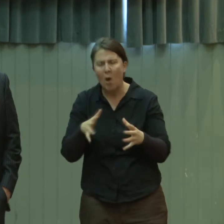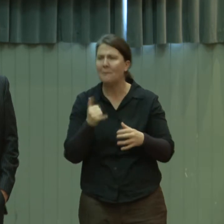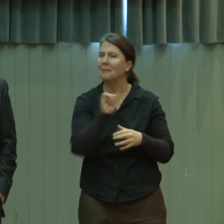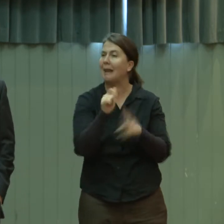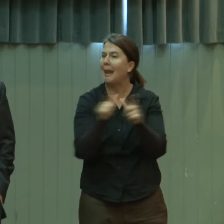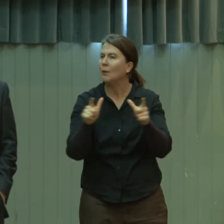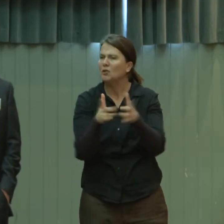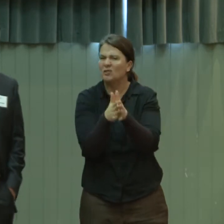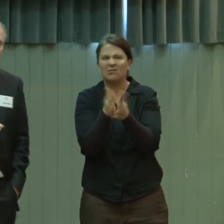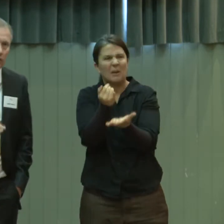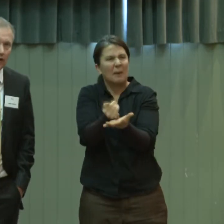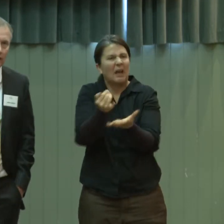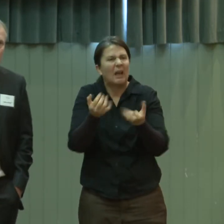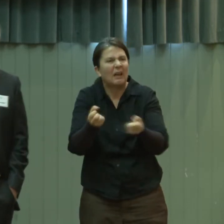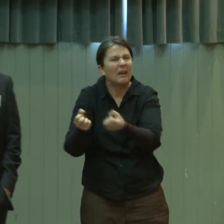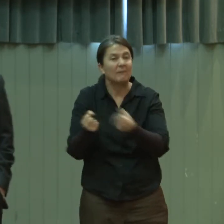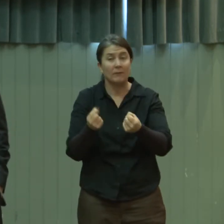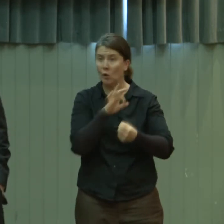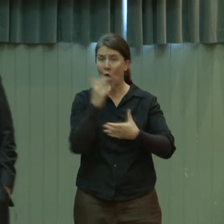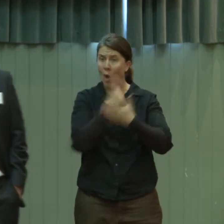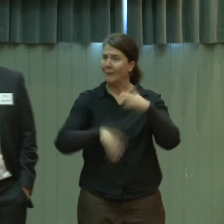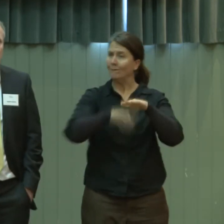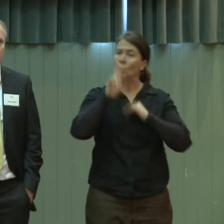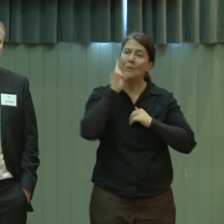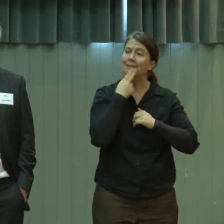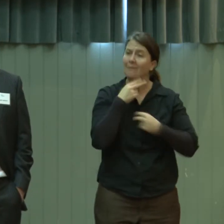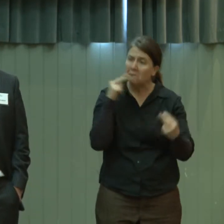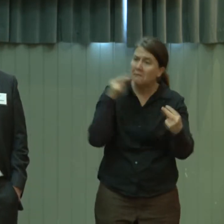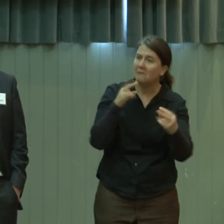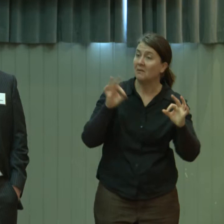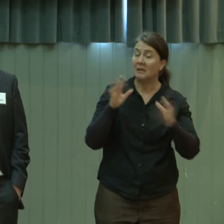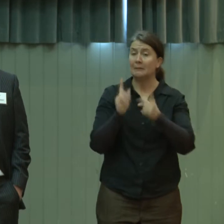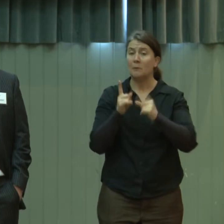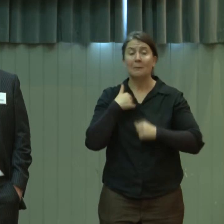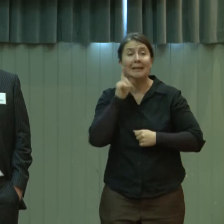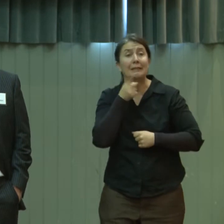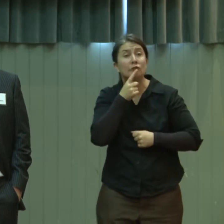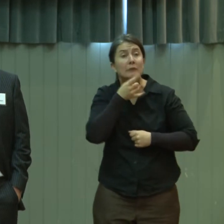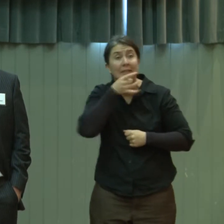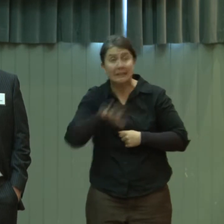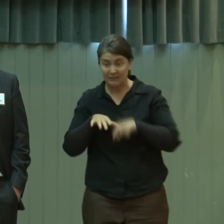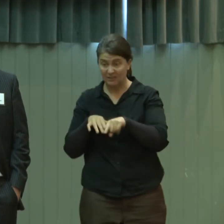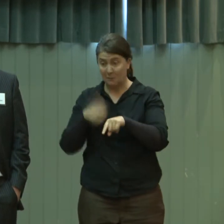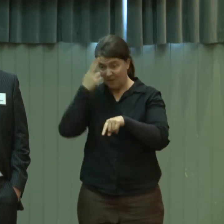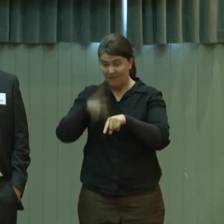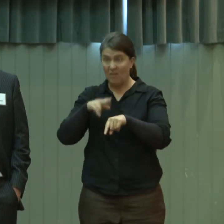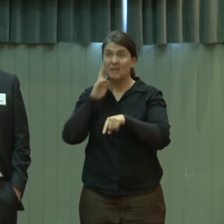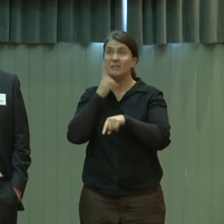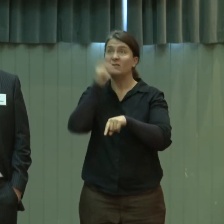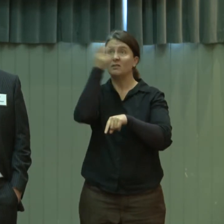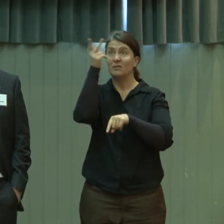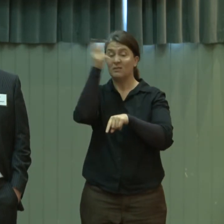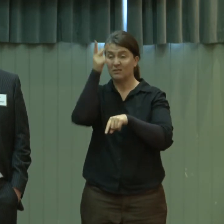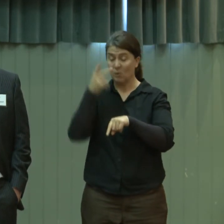We do also see, we don't just see profoundly deaf children, we will sometimes see hearing kids with 2 deaf parents, or if the